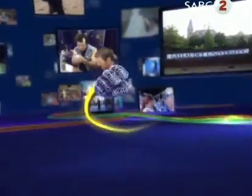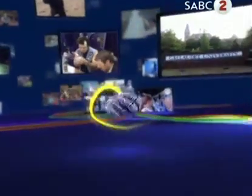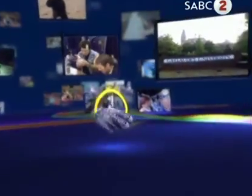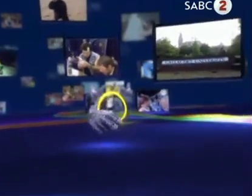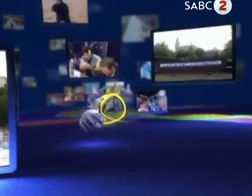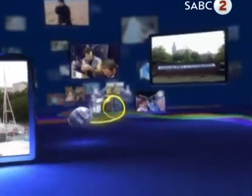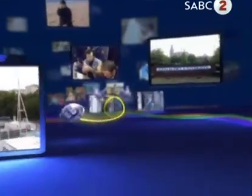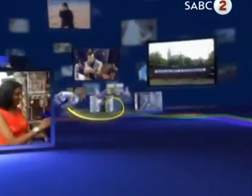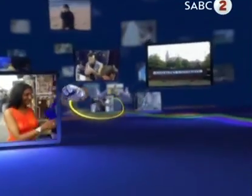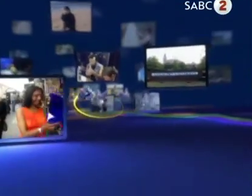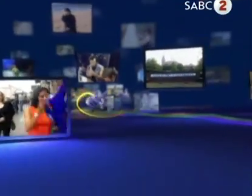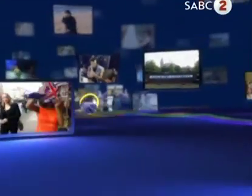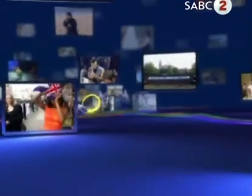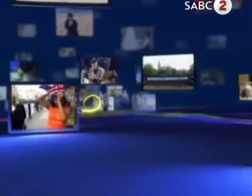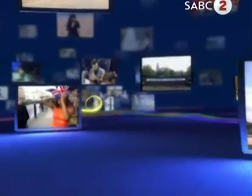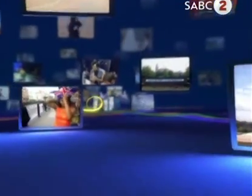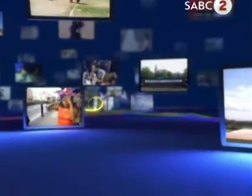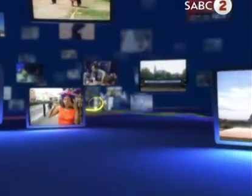Travel.